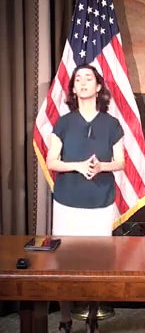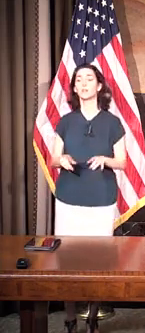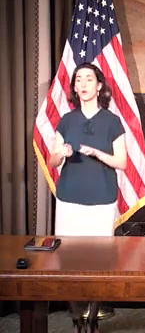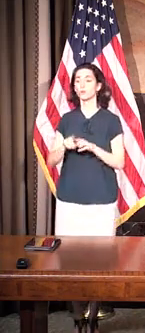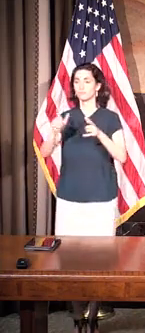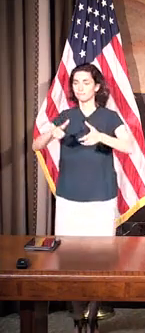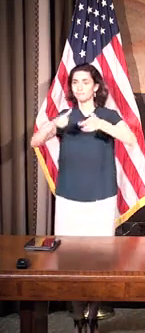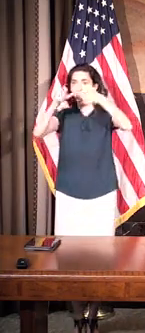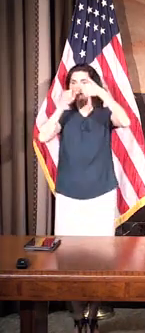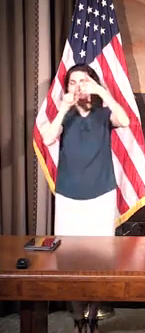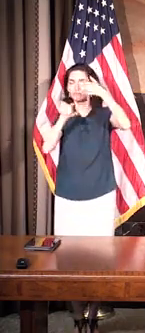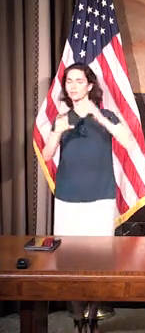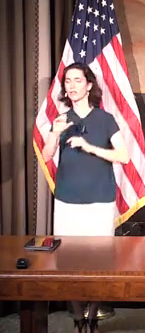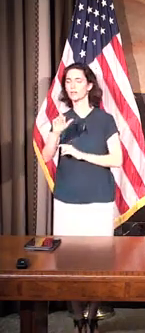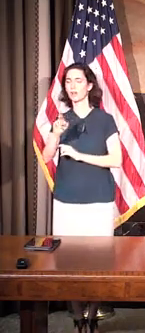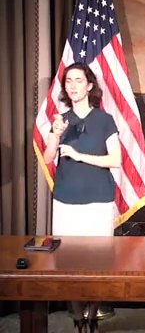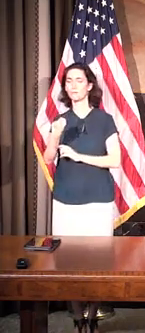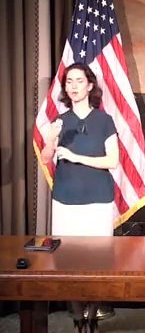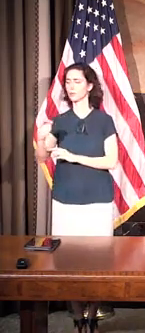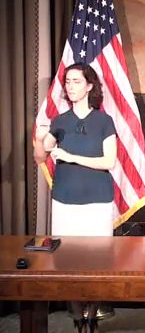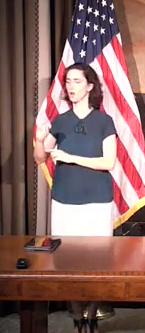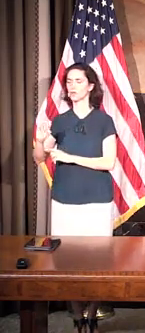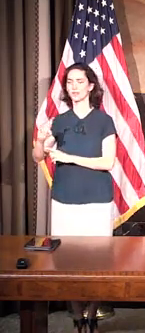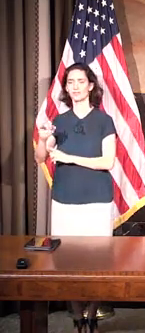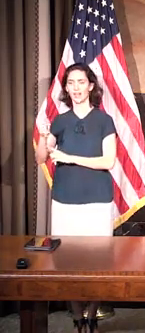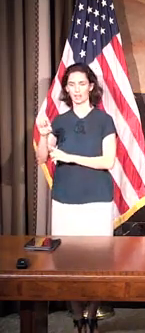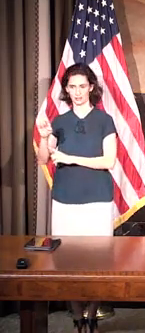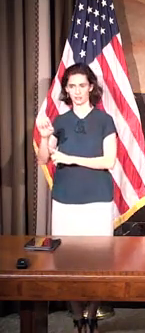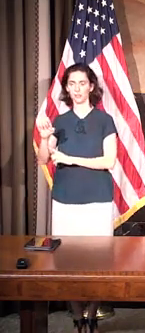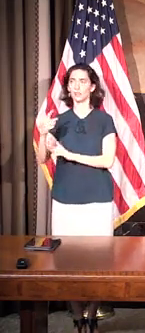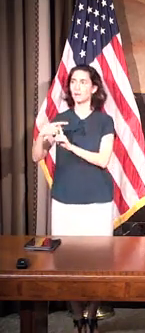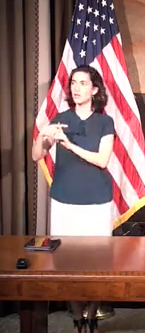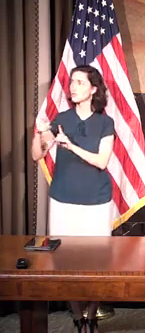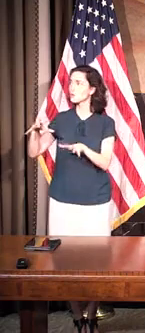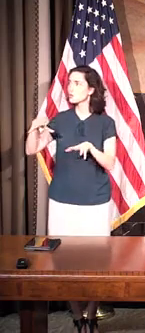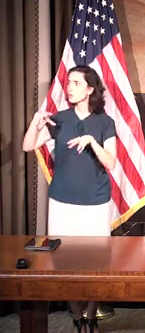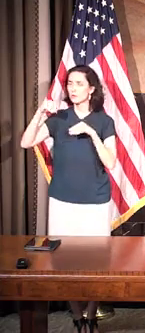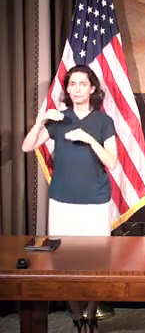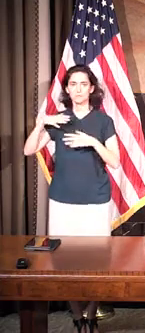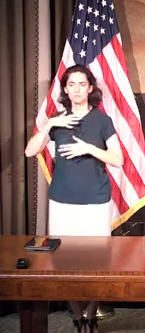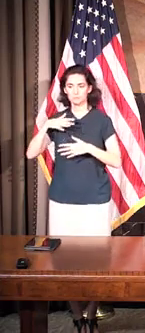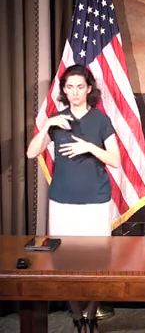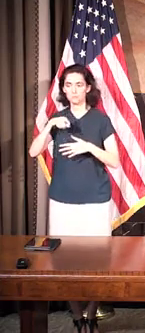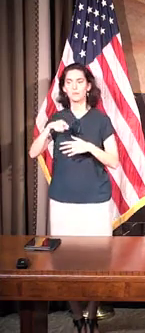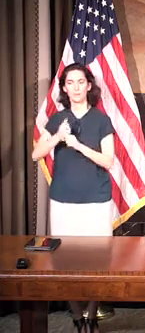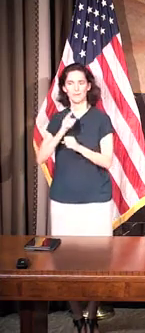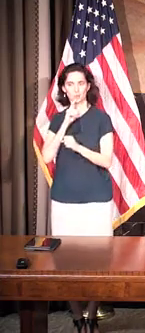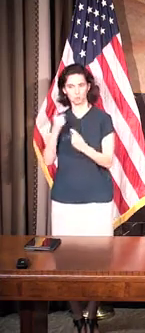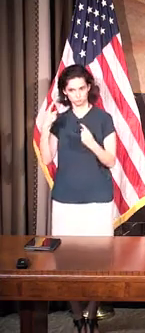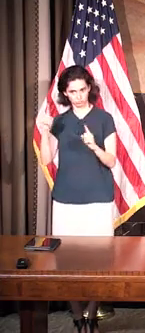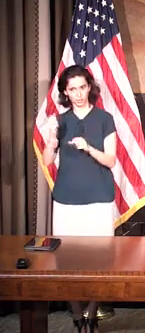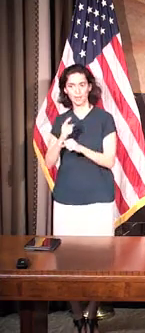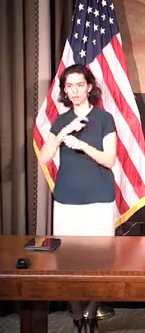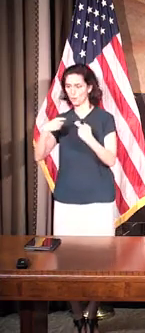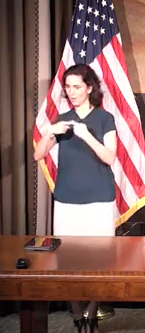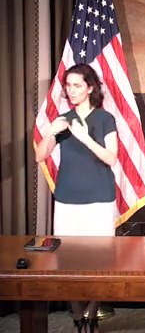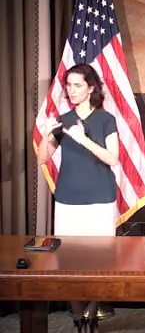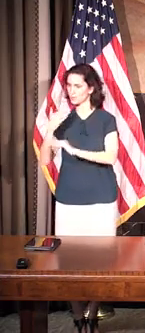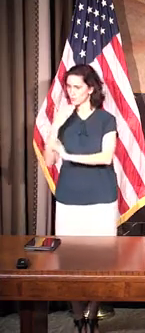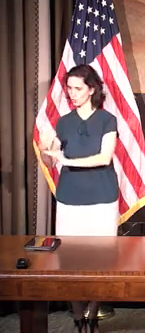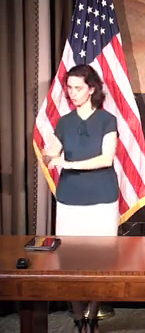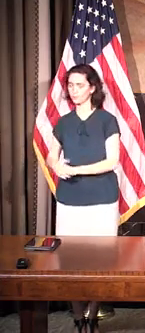make sure that yours is working and that batteries are fresh. With respect to COVID, we are reporting